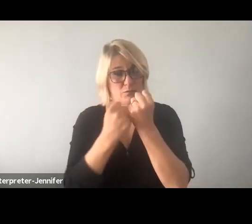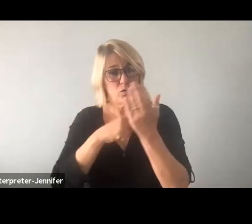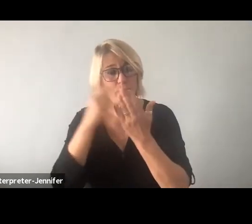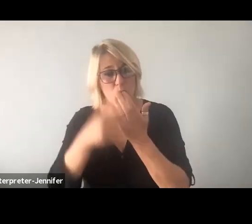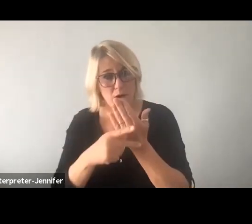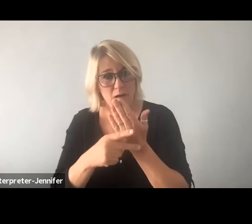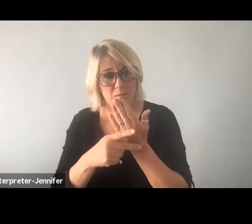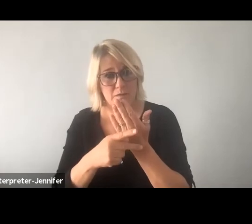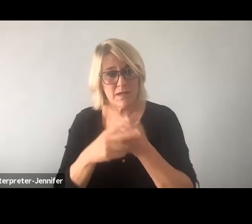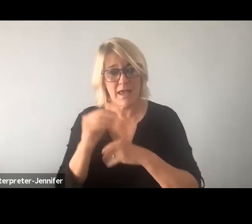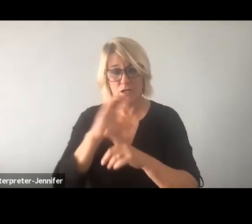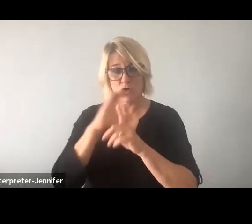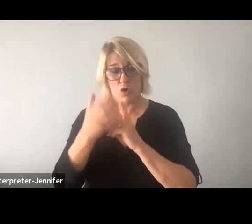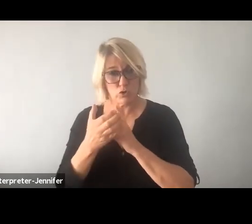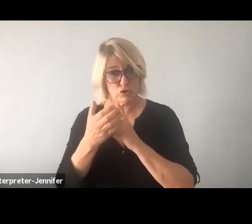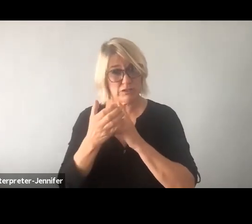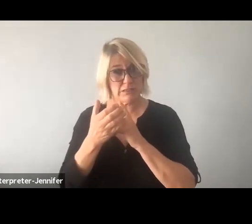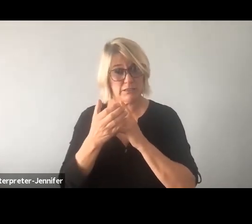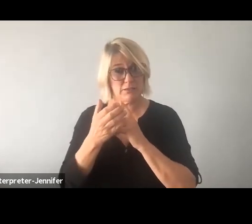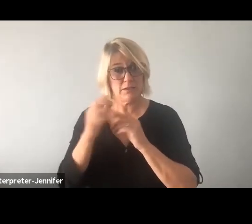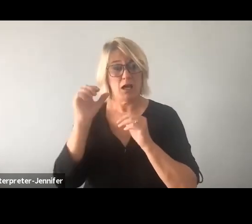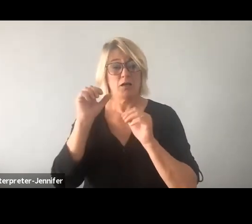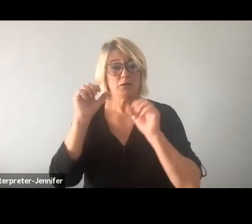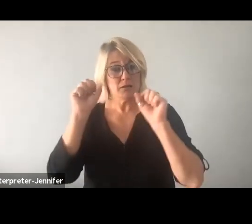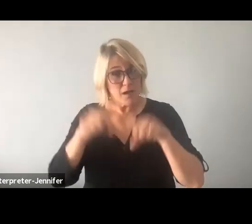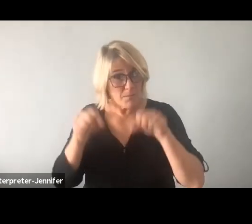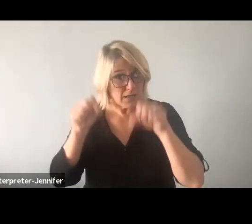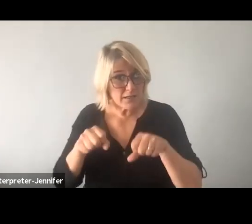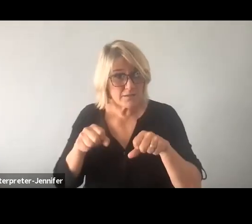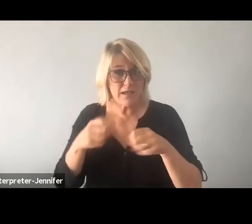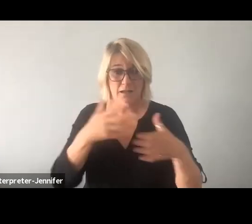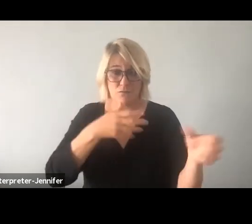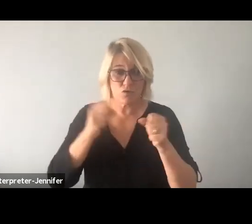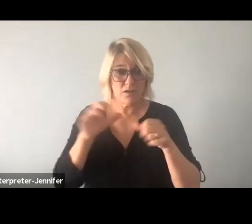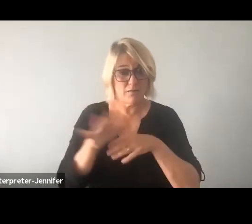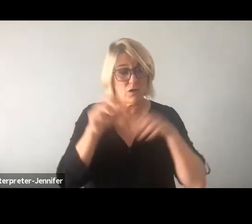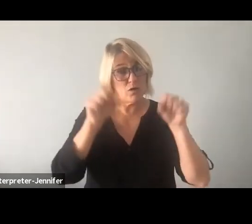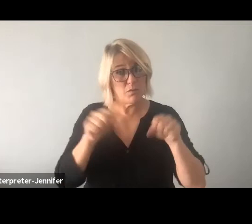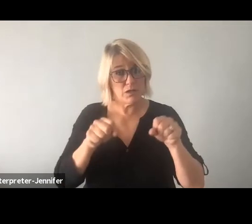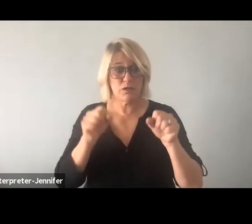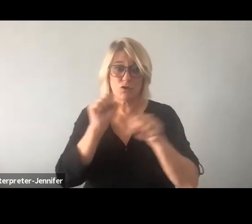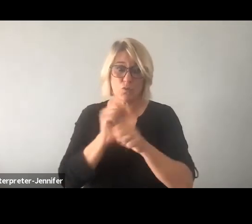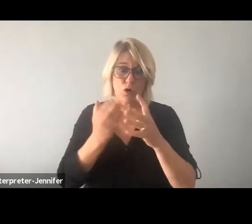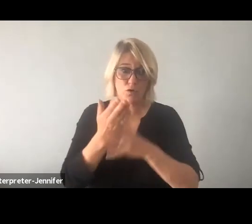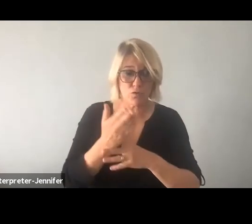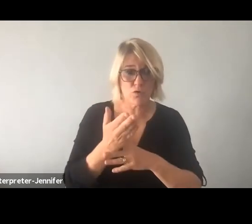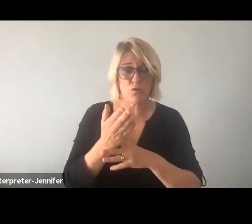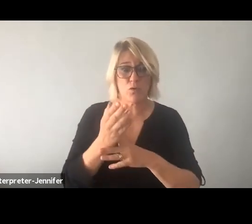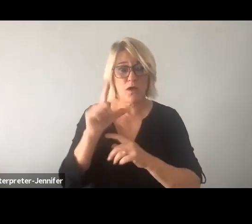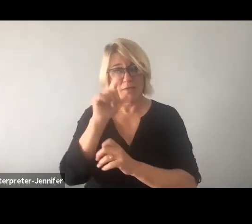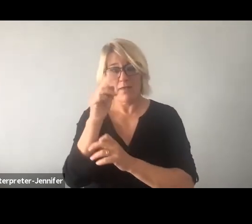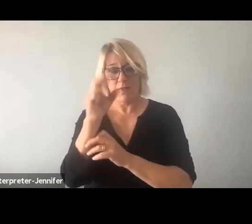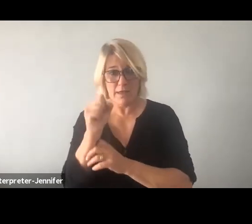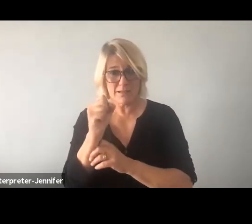being culturally competent and have strengthened their ability to work through an intersectional lens. Again, we're really